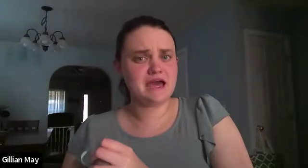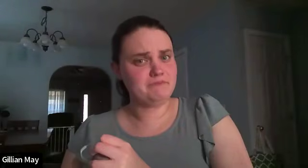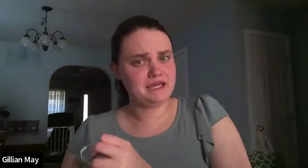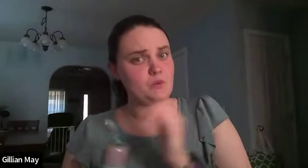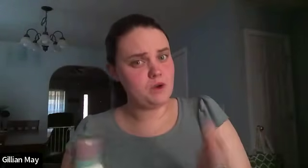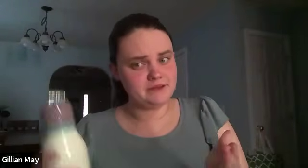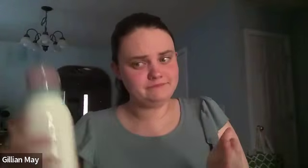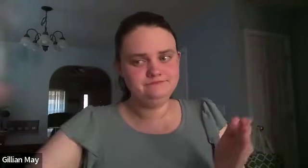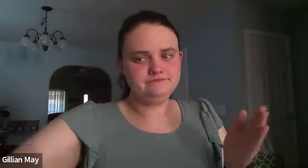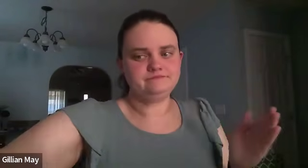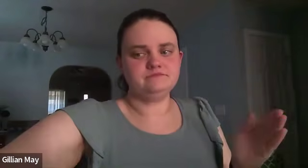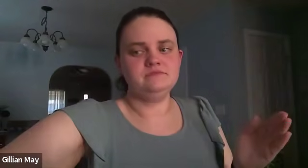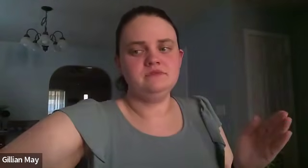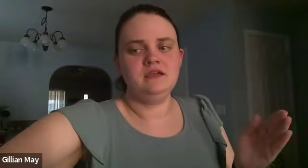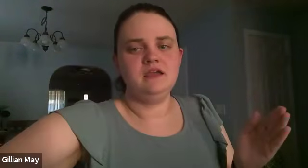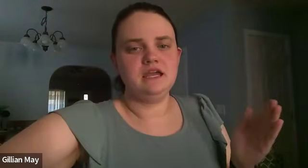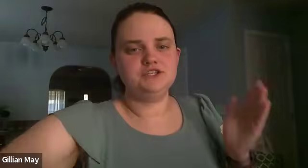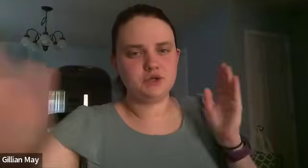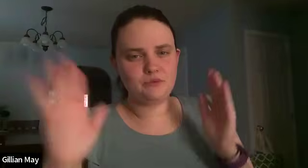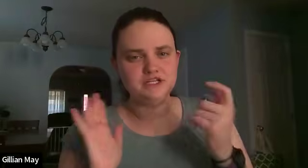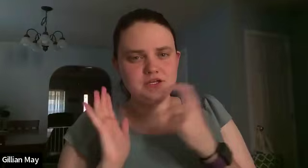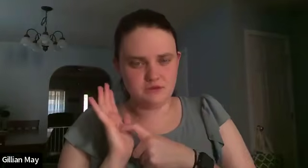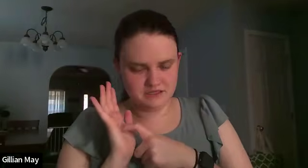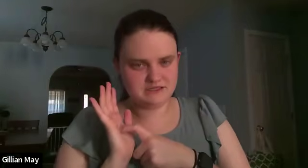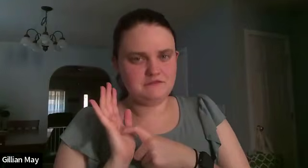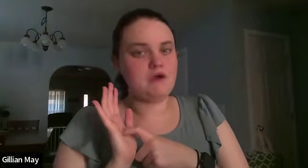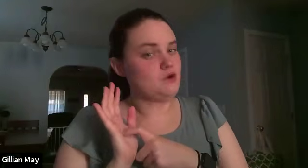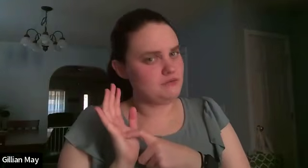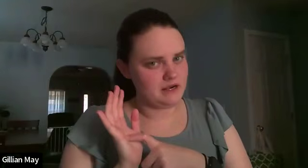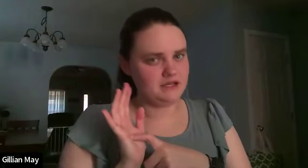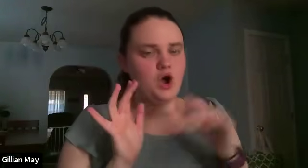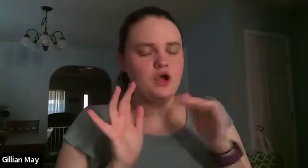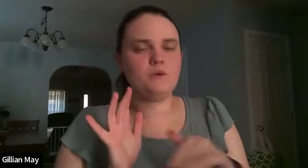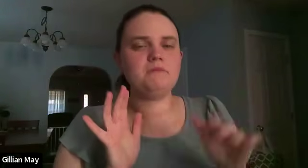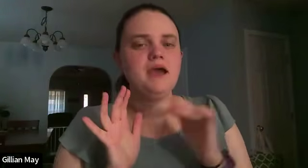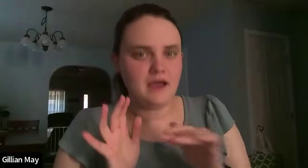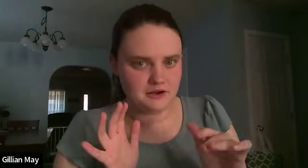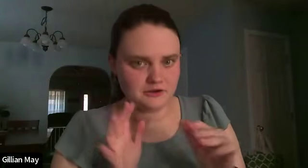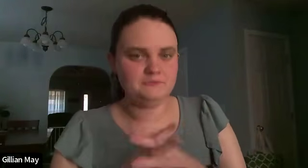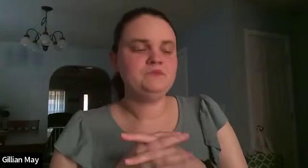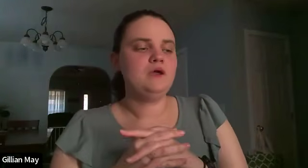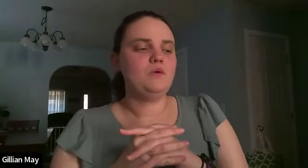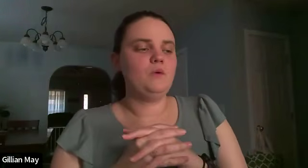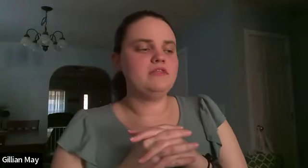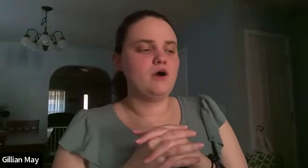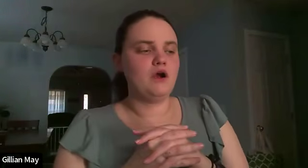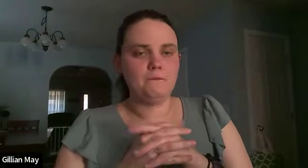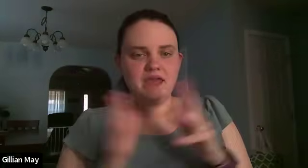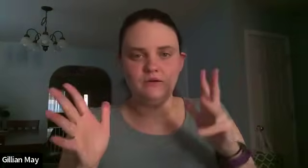dad, man, and woman is you're going to notice, if you haven't already, an ongoing pattern with our male